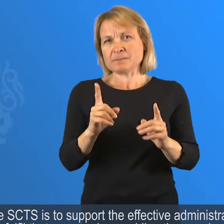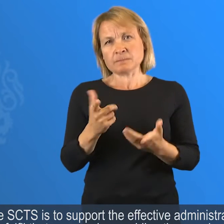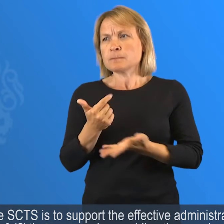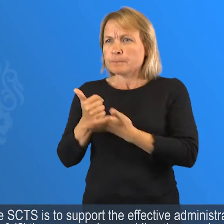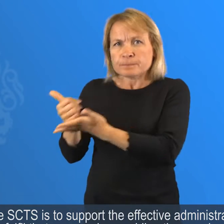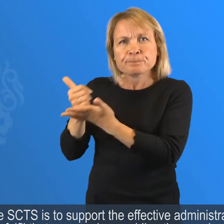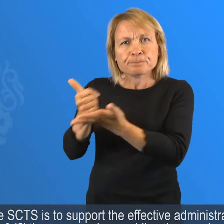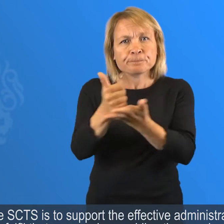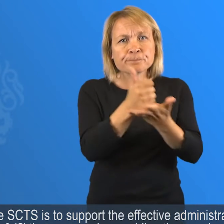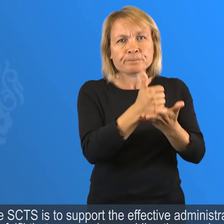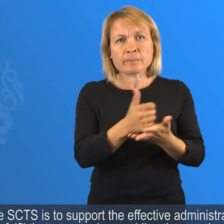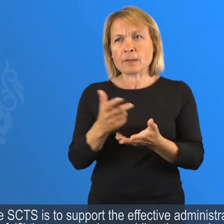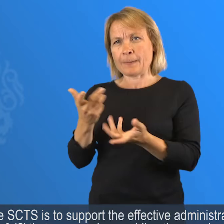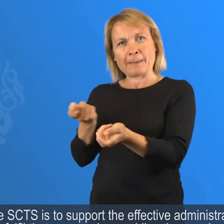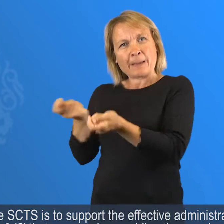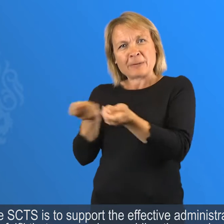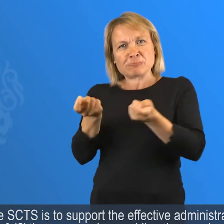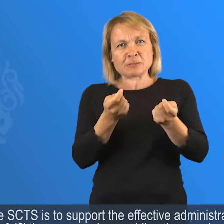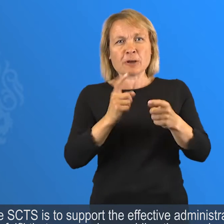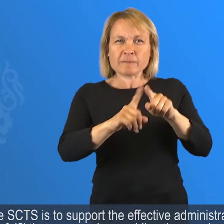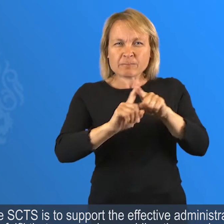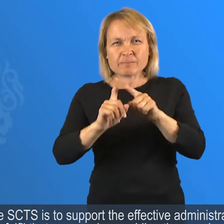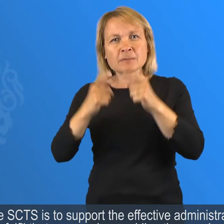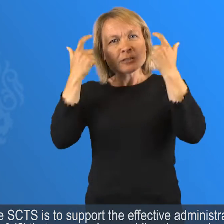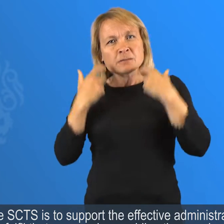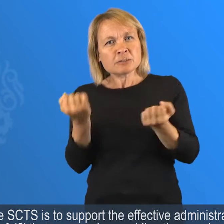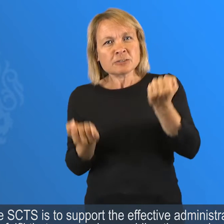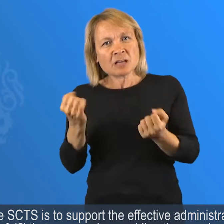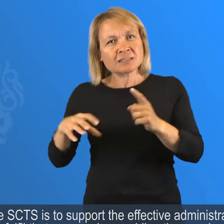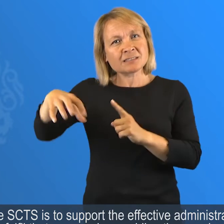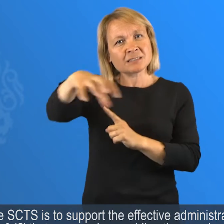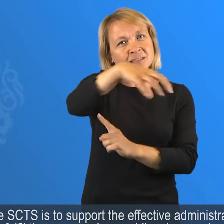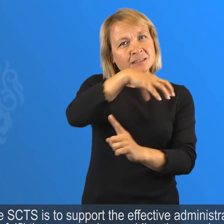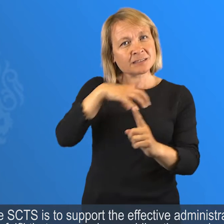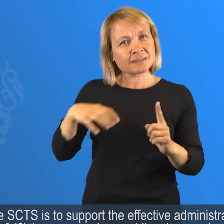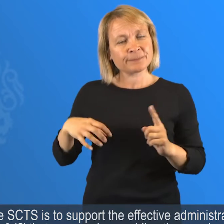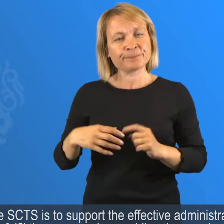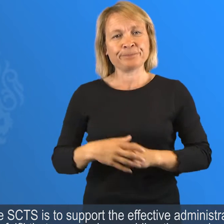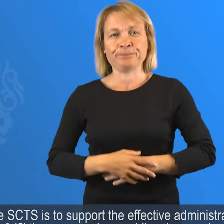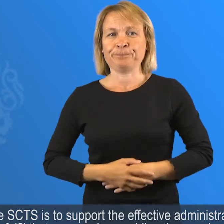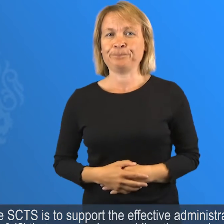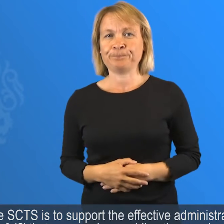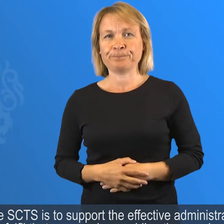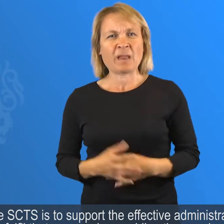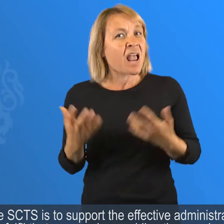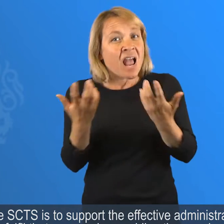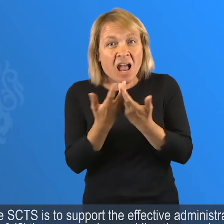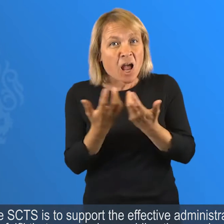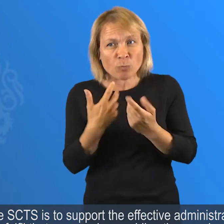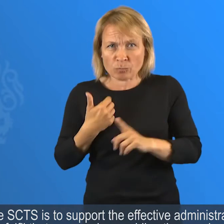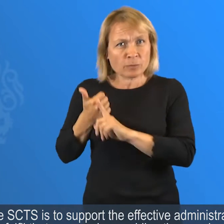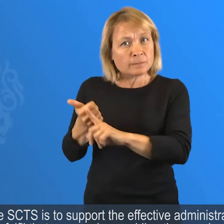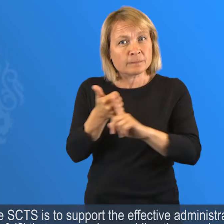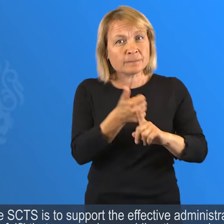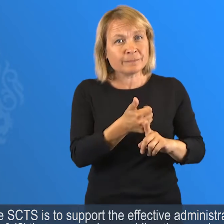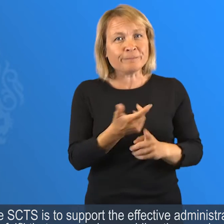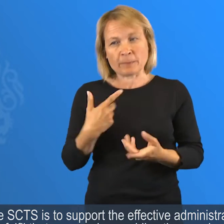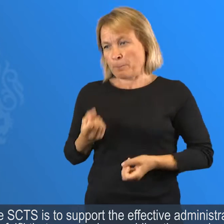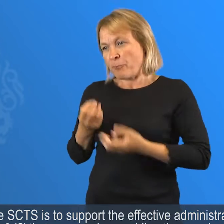The purpose of the SCTS is to support the effective administration of justice. We